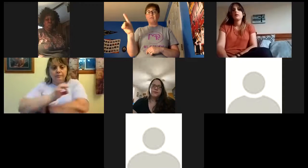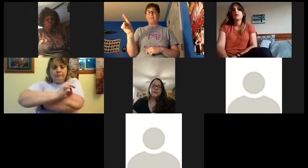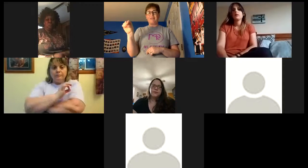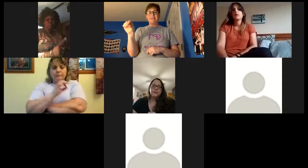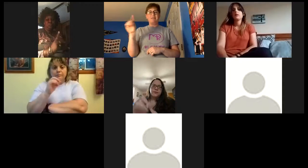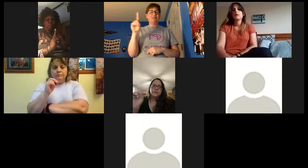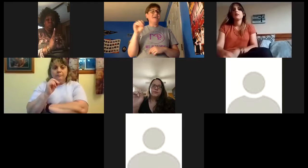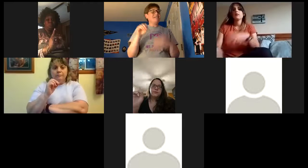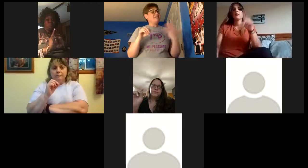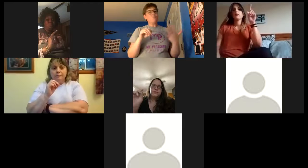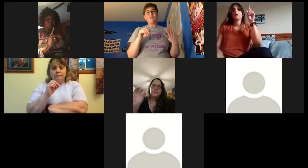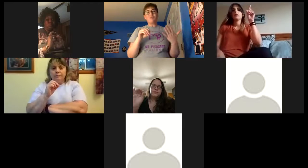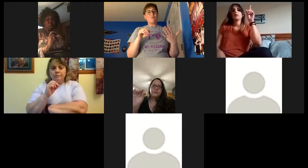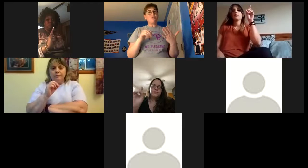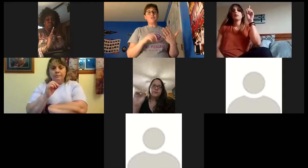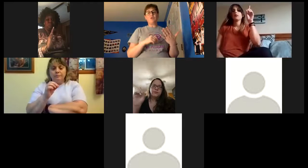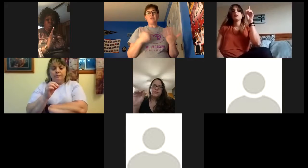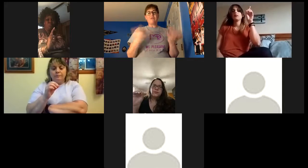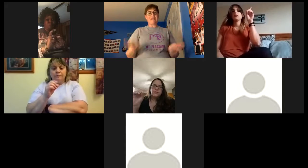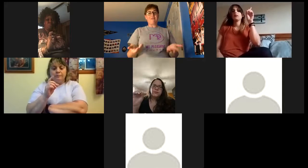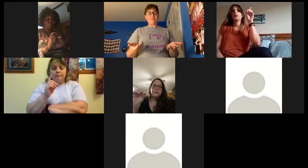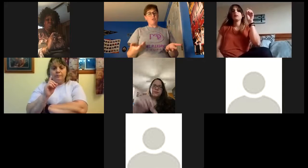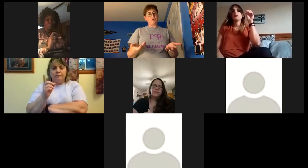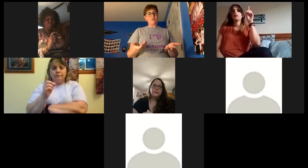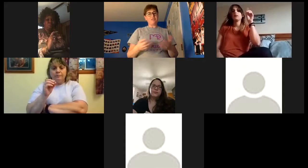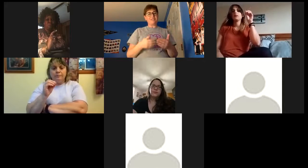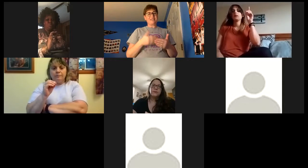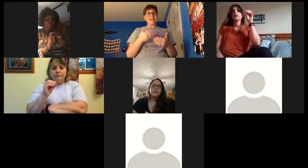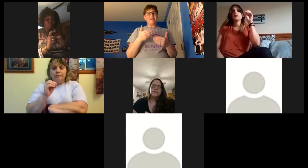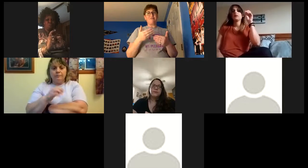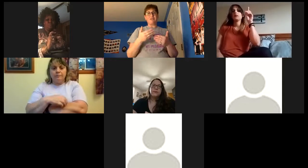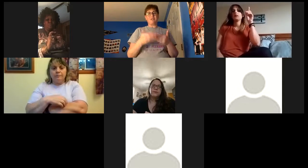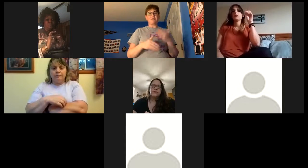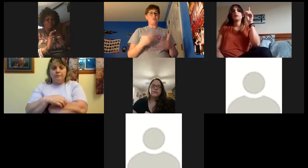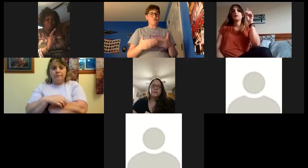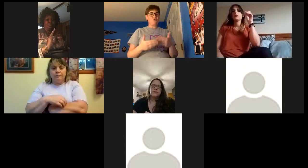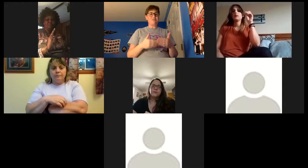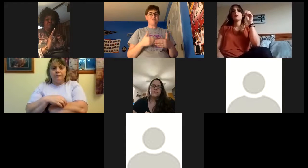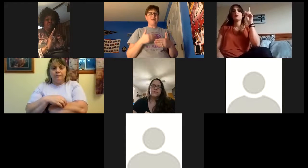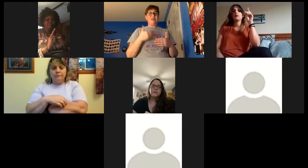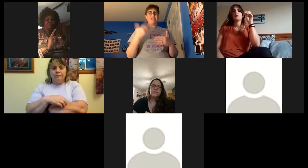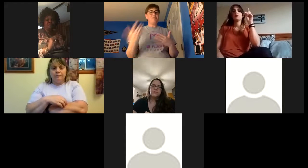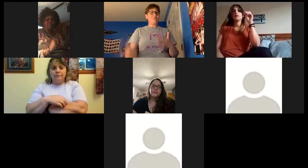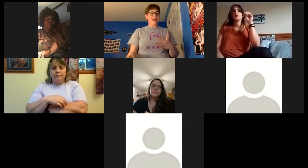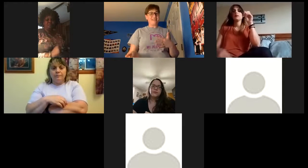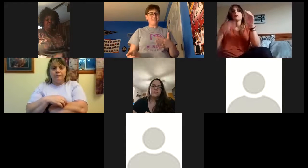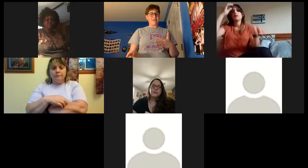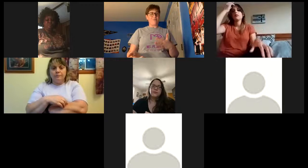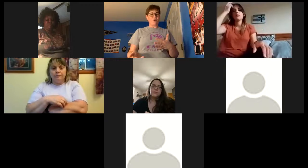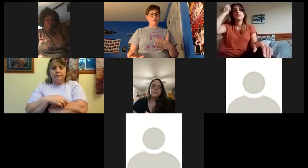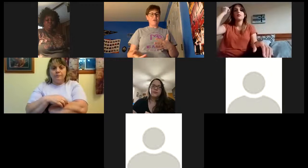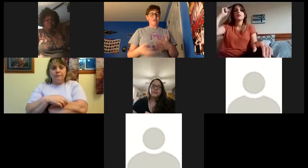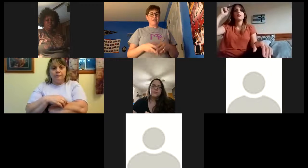going to spell it. Because it's one of those words you don't even have to use. It's kind of a assumed, implied